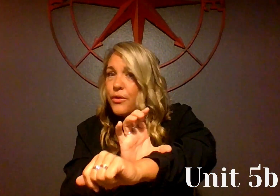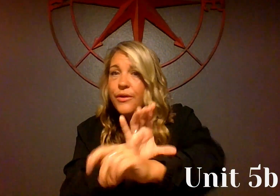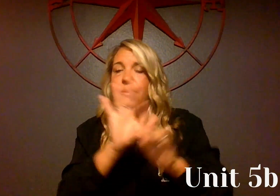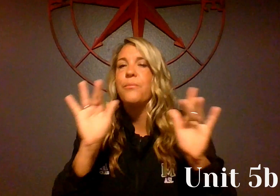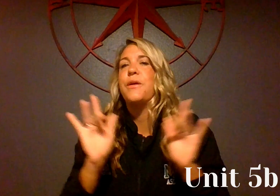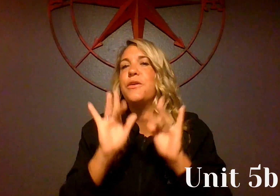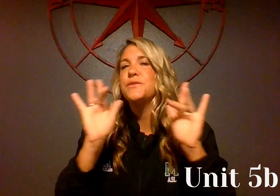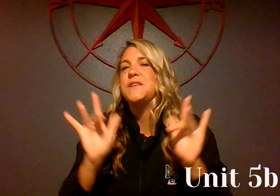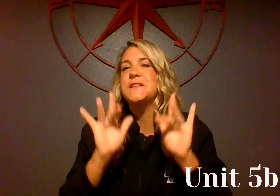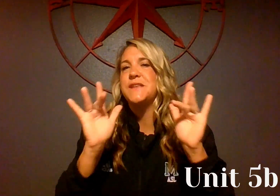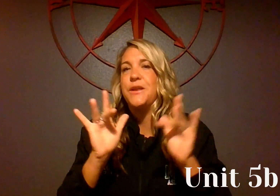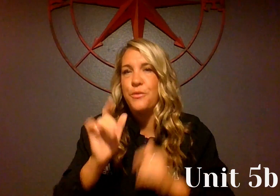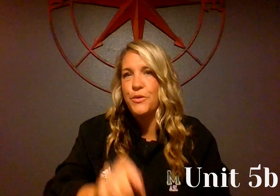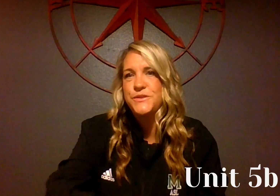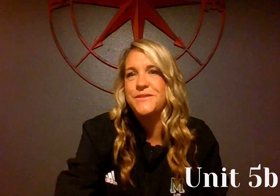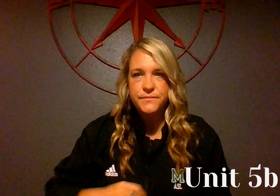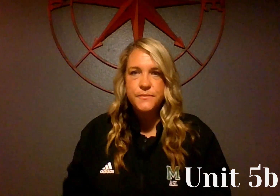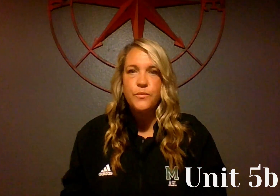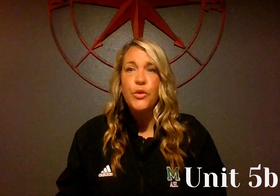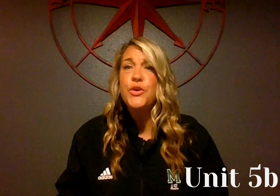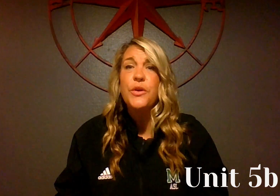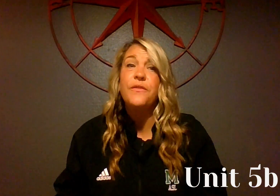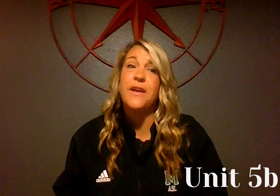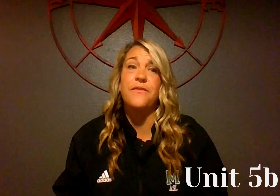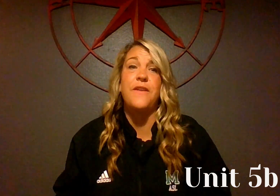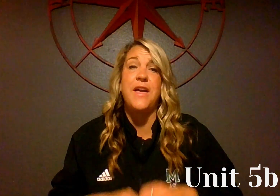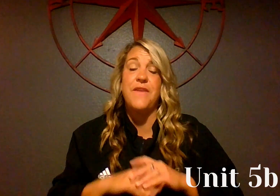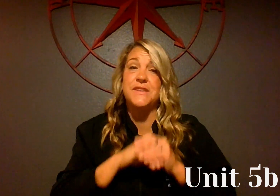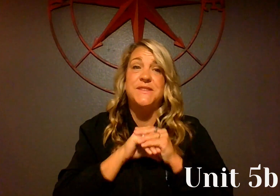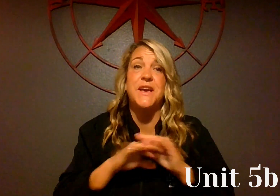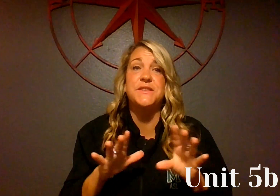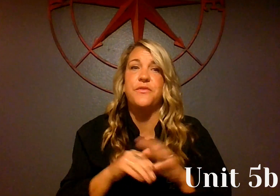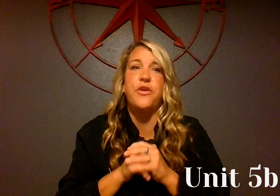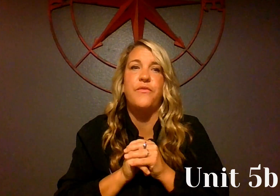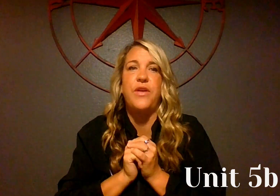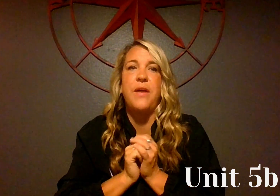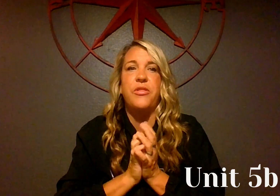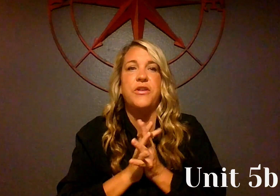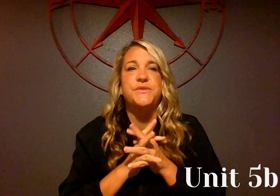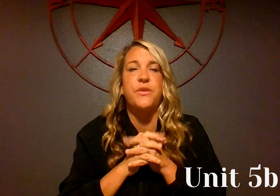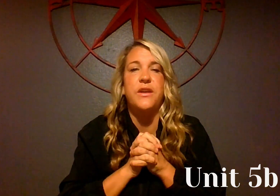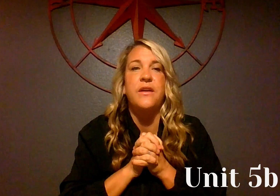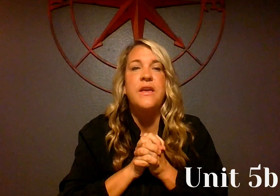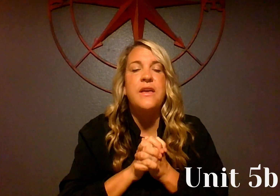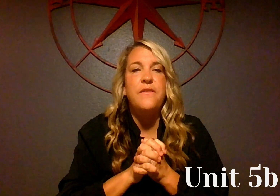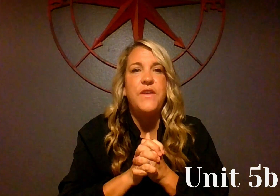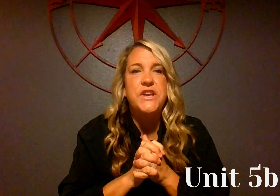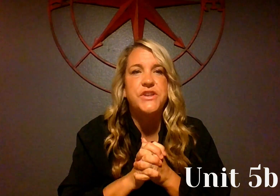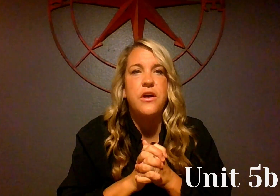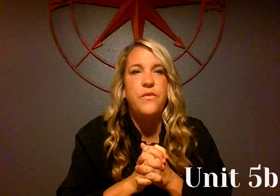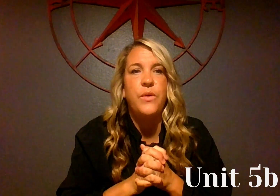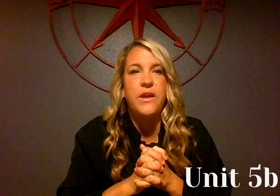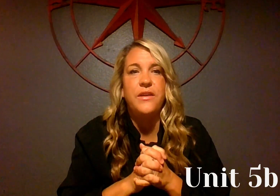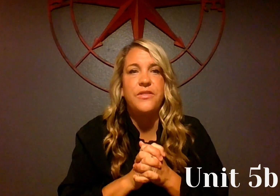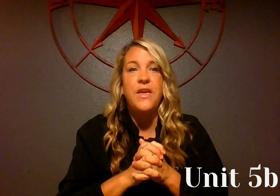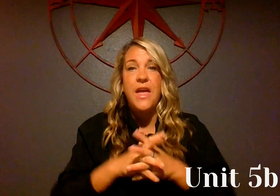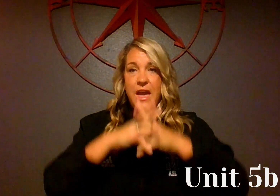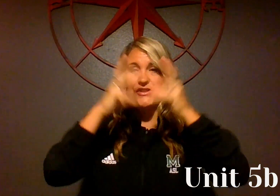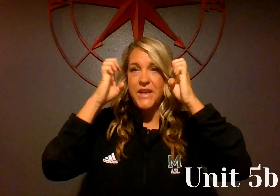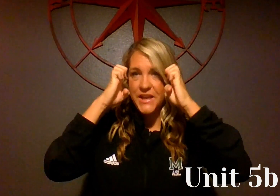computer, but you'll see this sign the most. Unit 5 has tons of great vocabulary, so we're going to finish off with